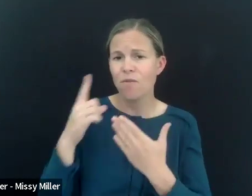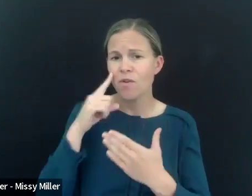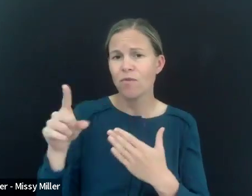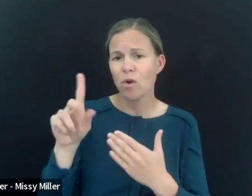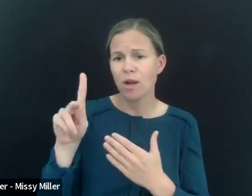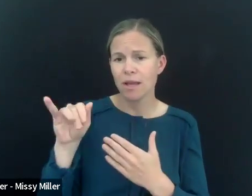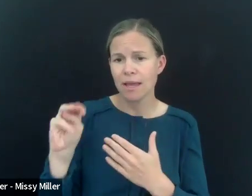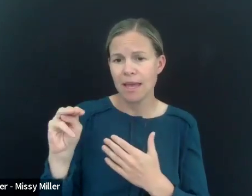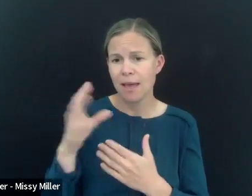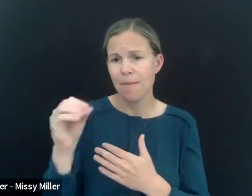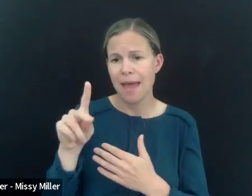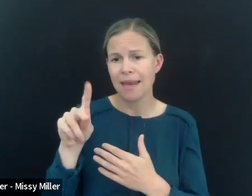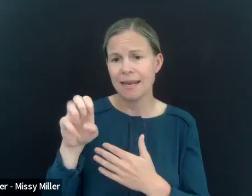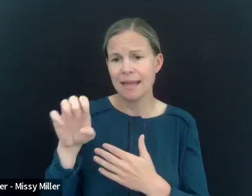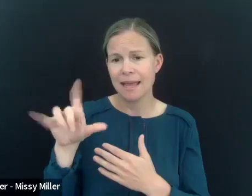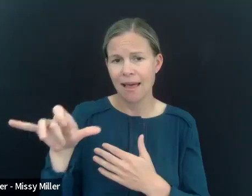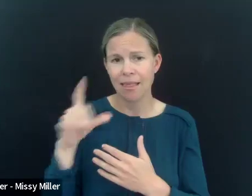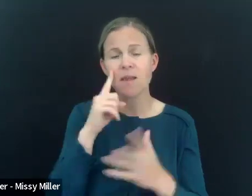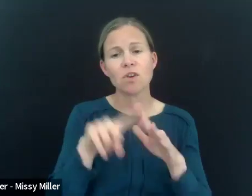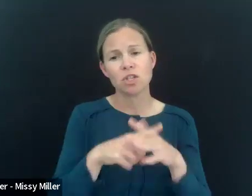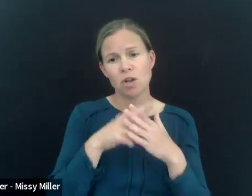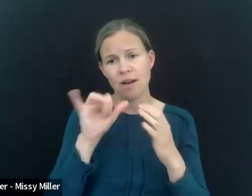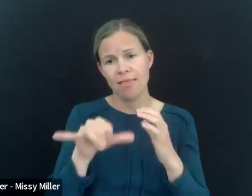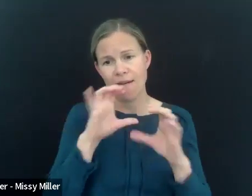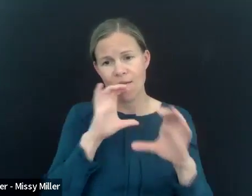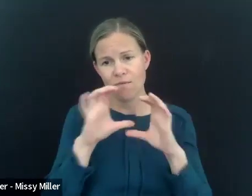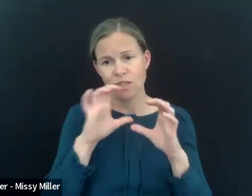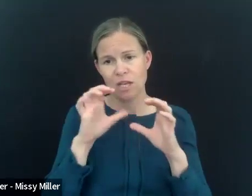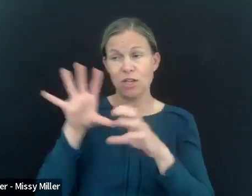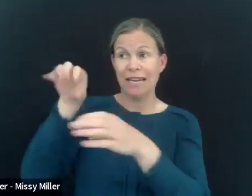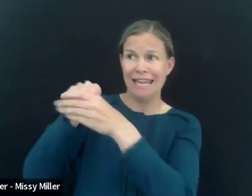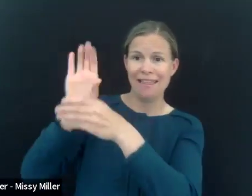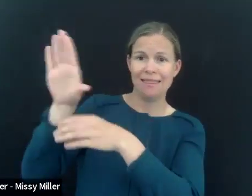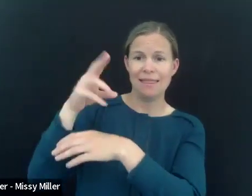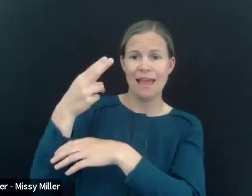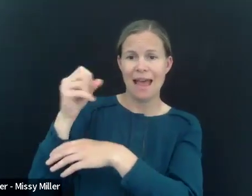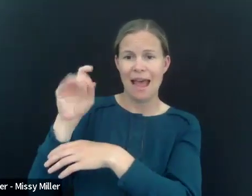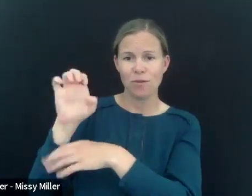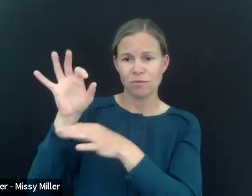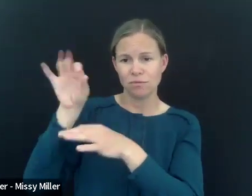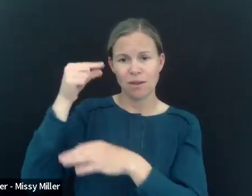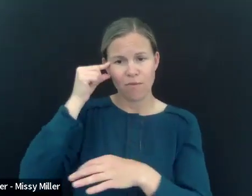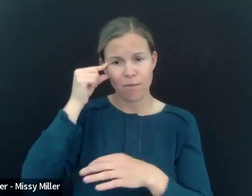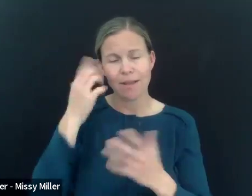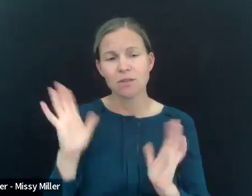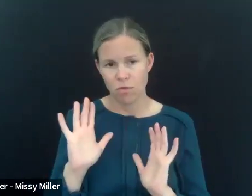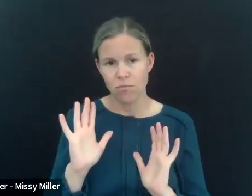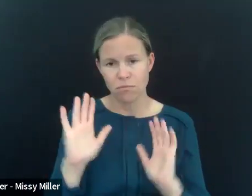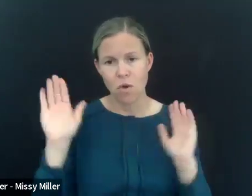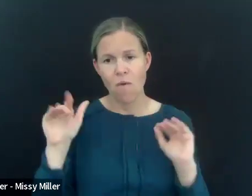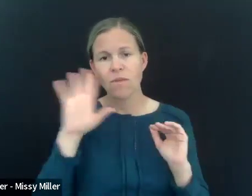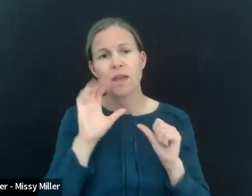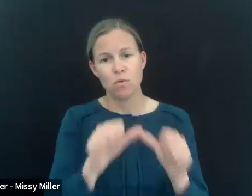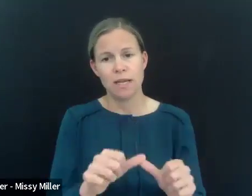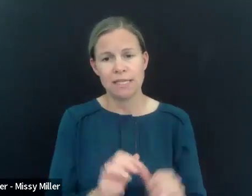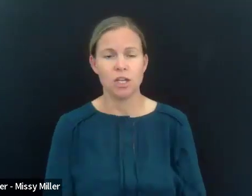and Kelly for starting that conversation in the House and hoping that it continues. In